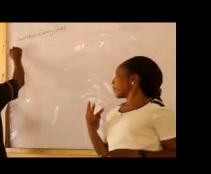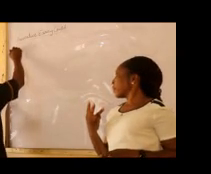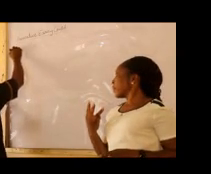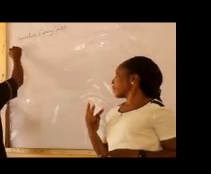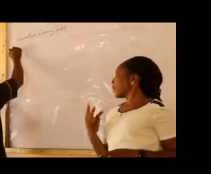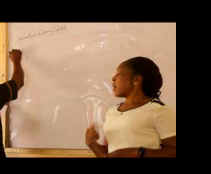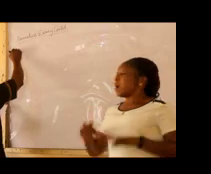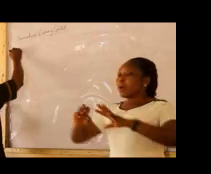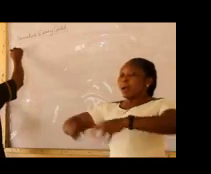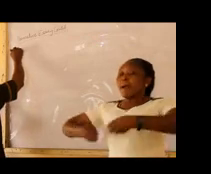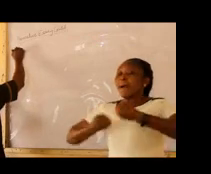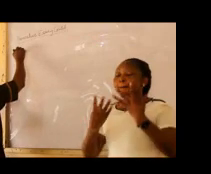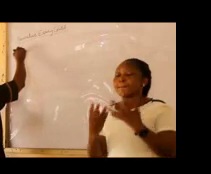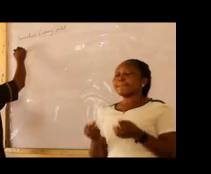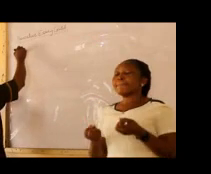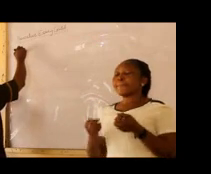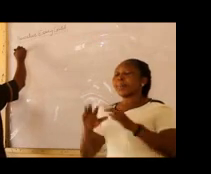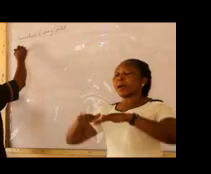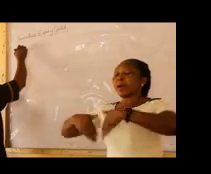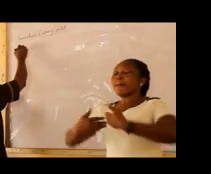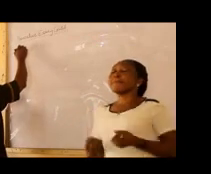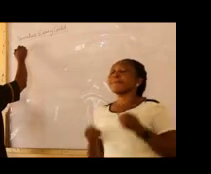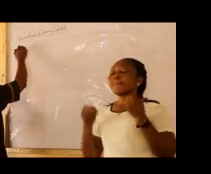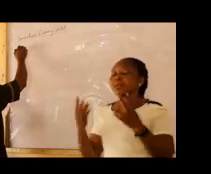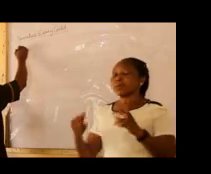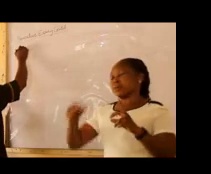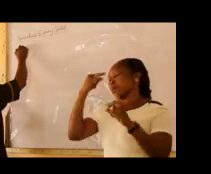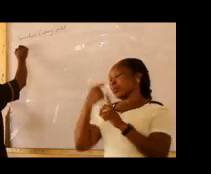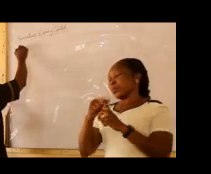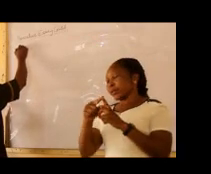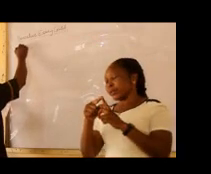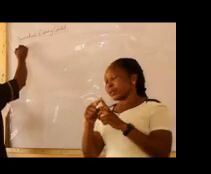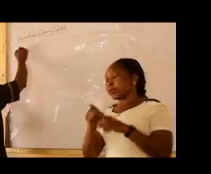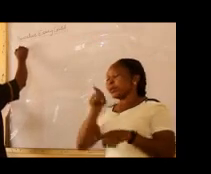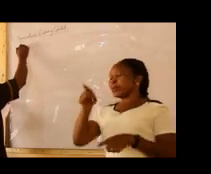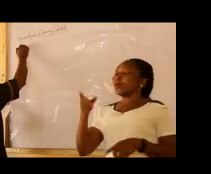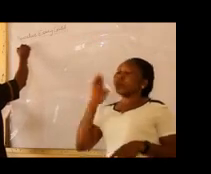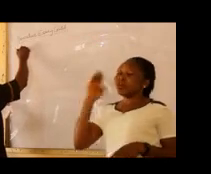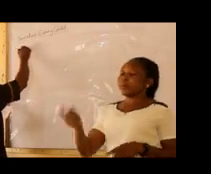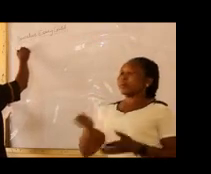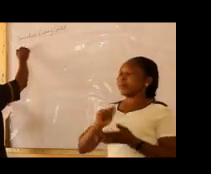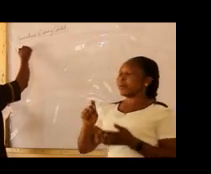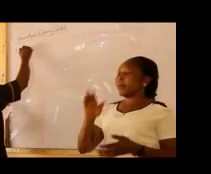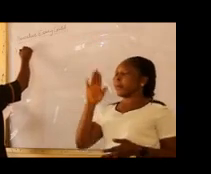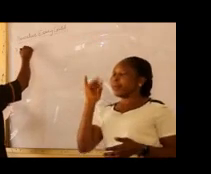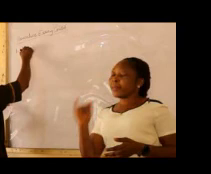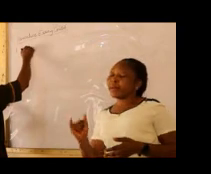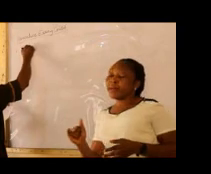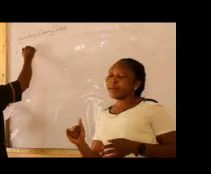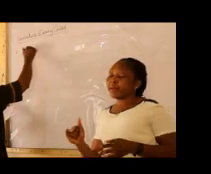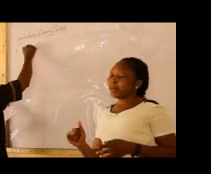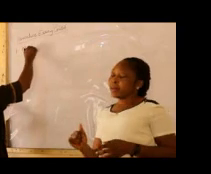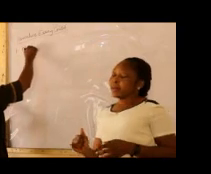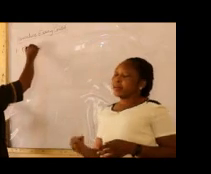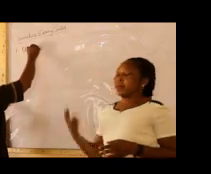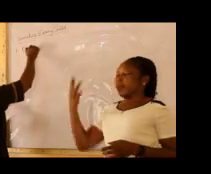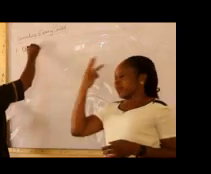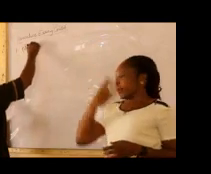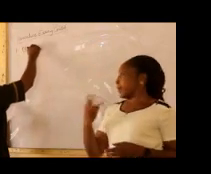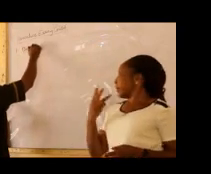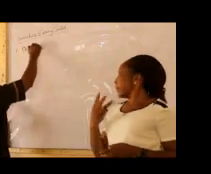WAEC. The first one is, if you are writing 13 words